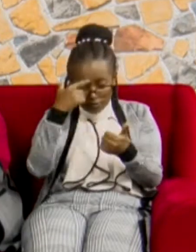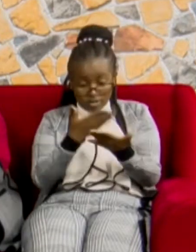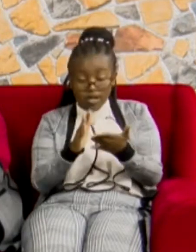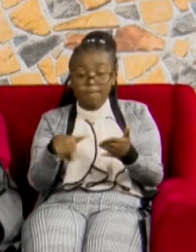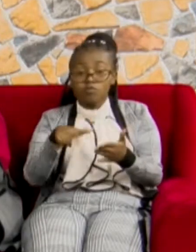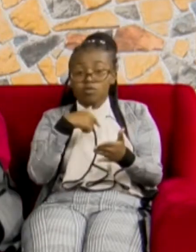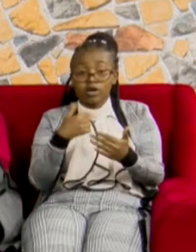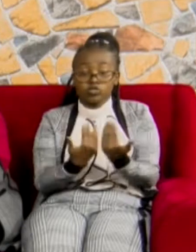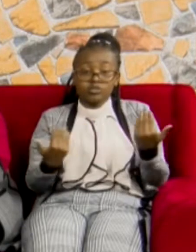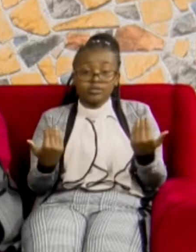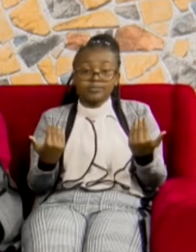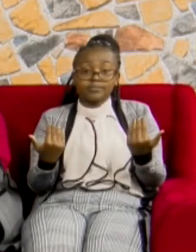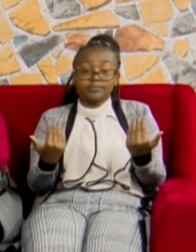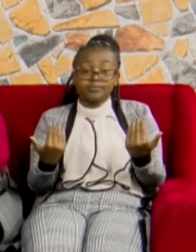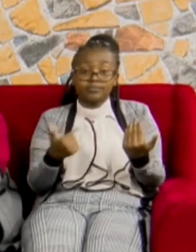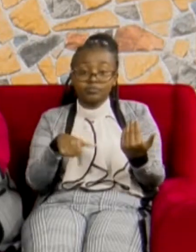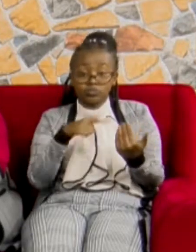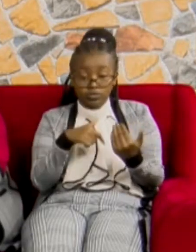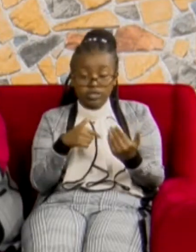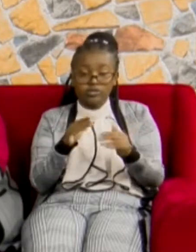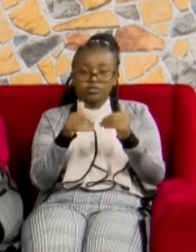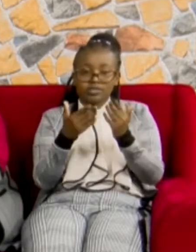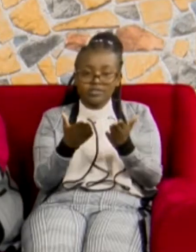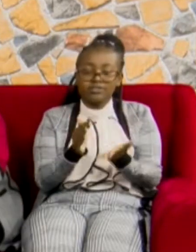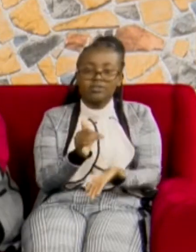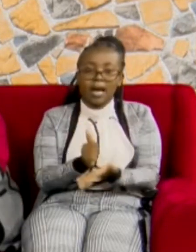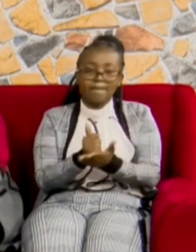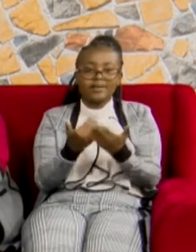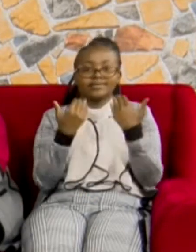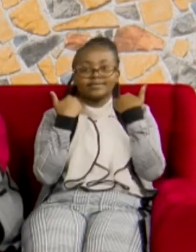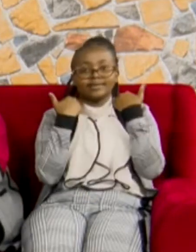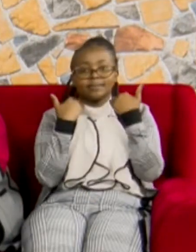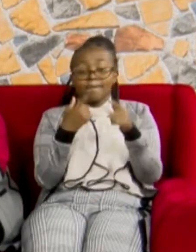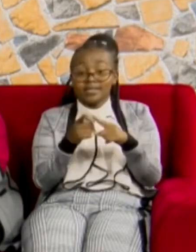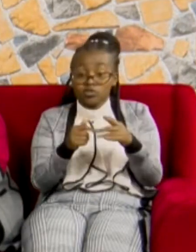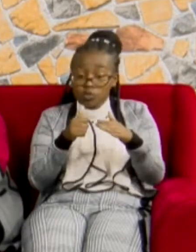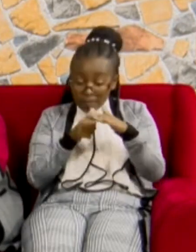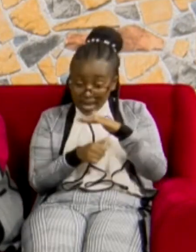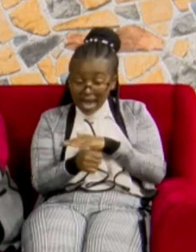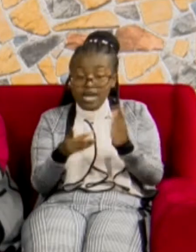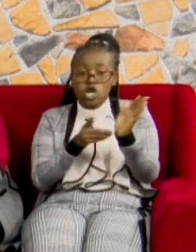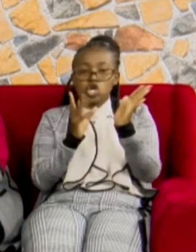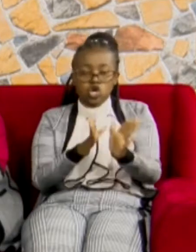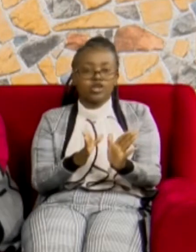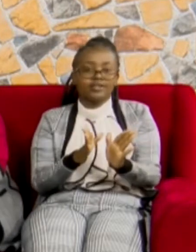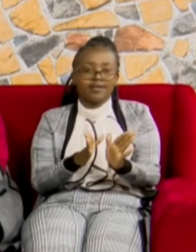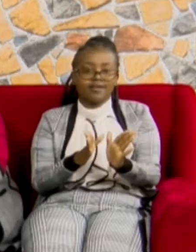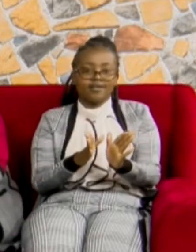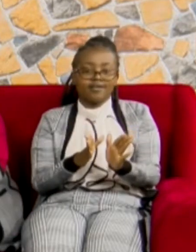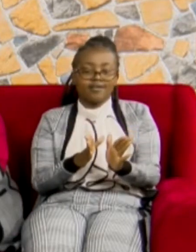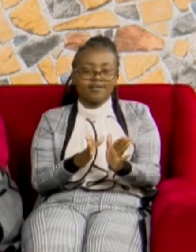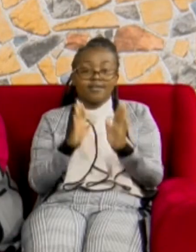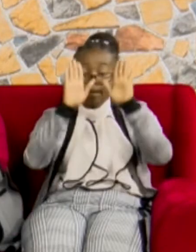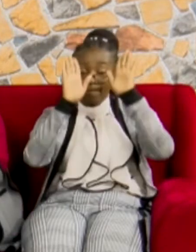children, and so we tend to give it to help with sleeping. But that should be under doctor's prescription. Yes. I think